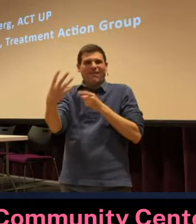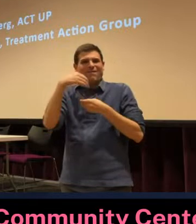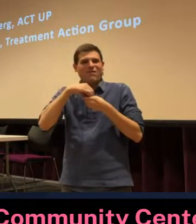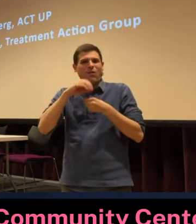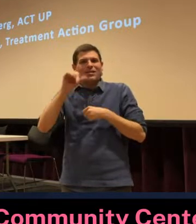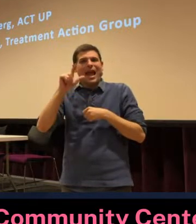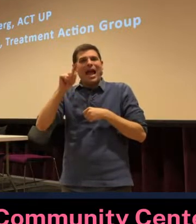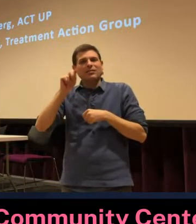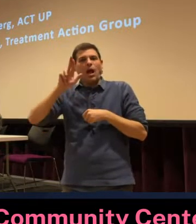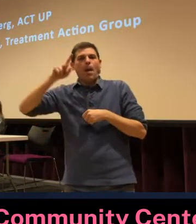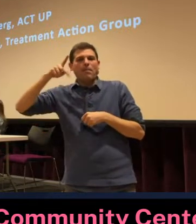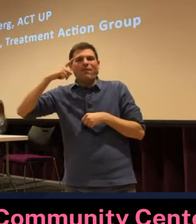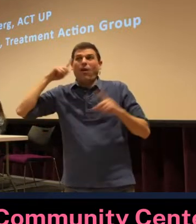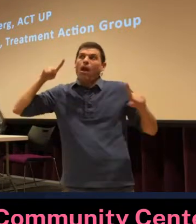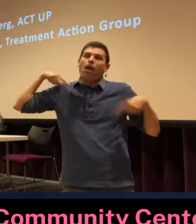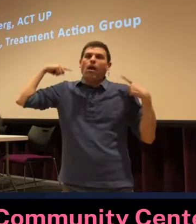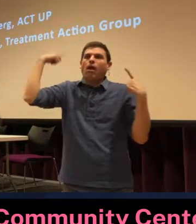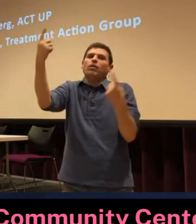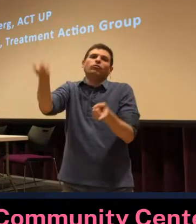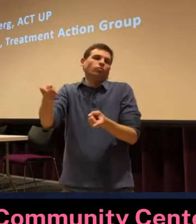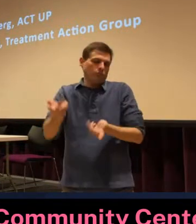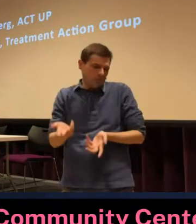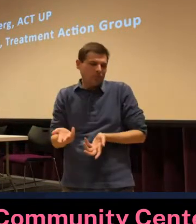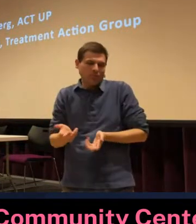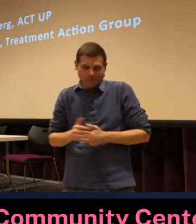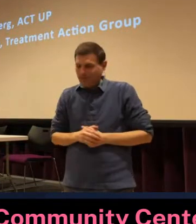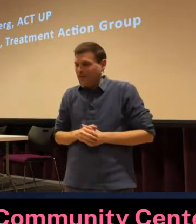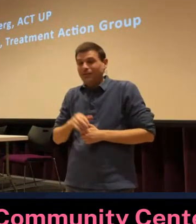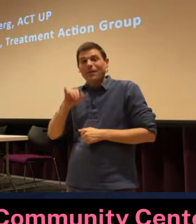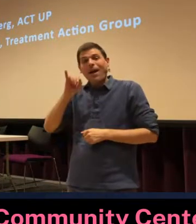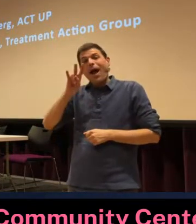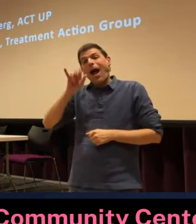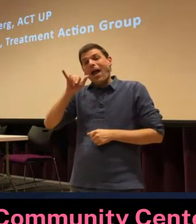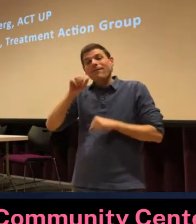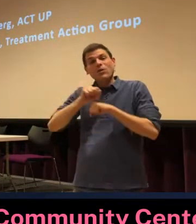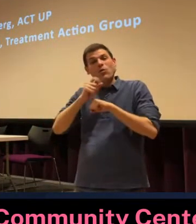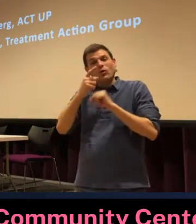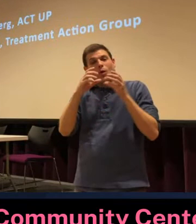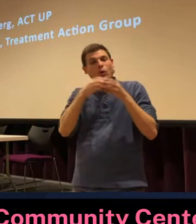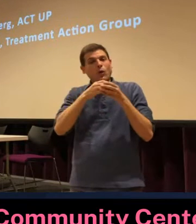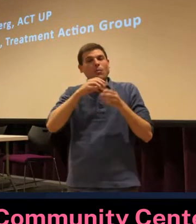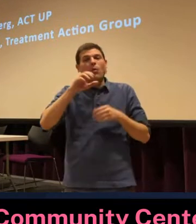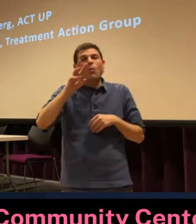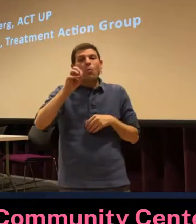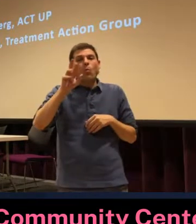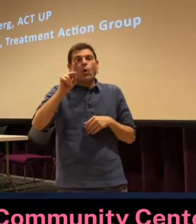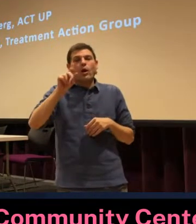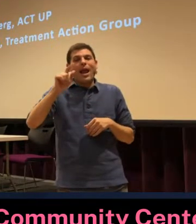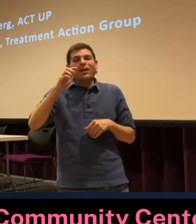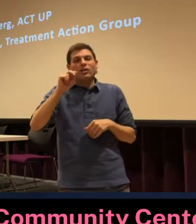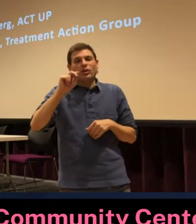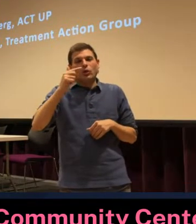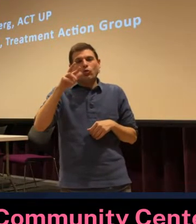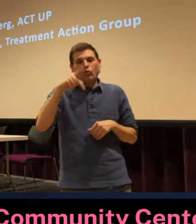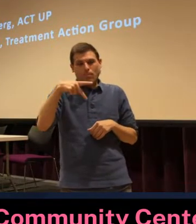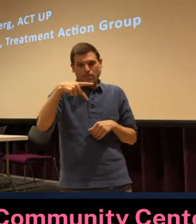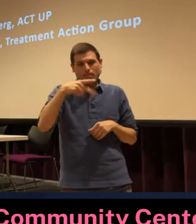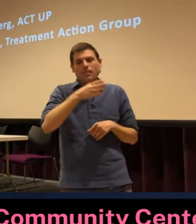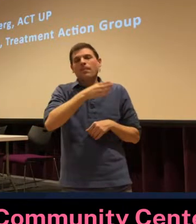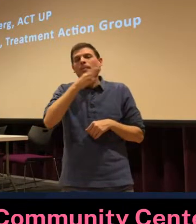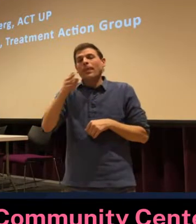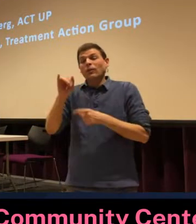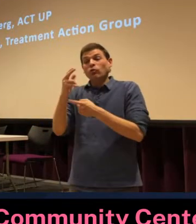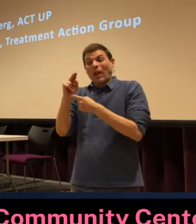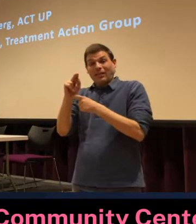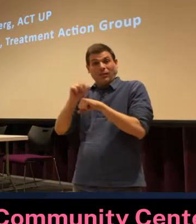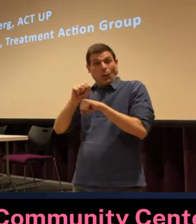ages. And Ivy works with the Treatment Action Group. Jason is currently